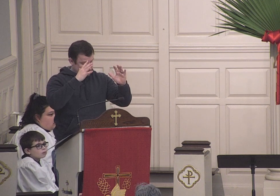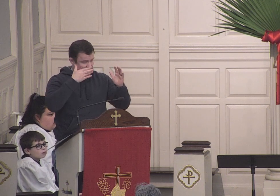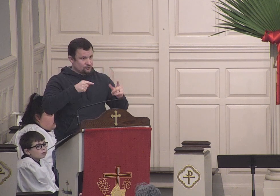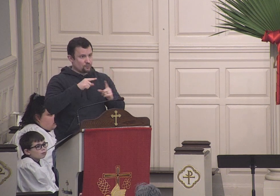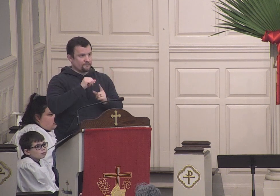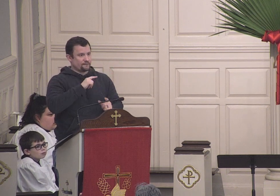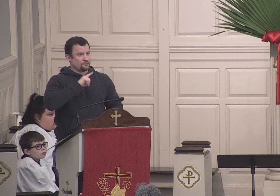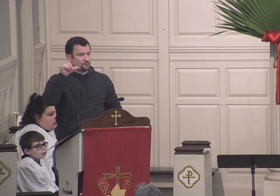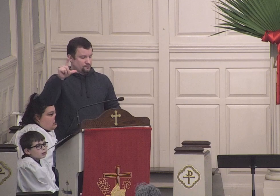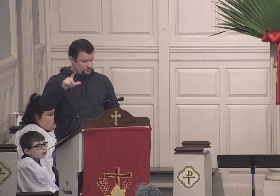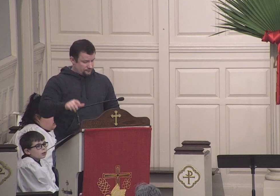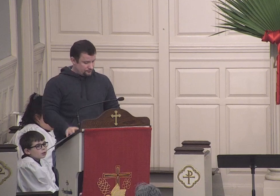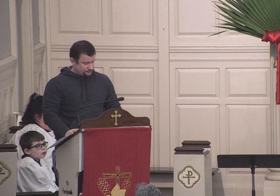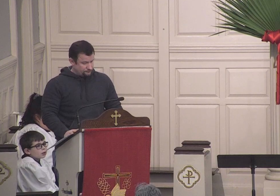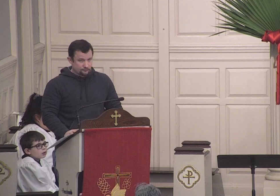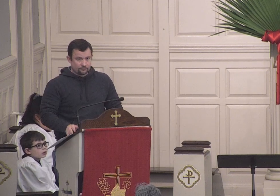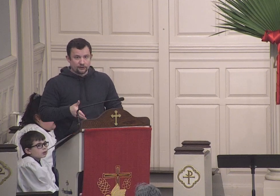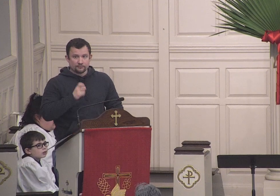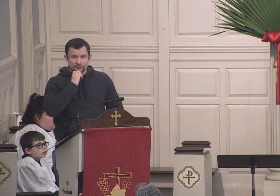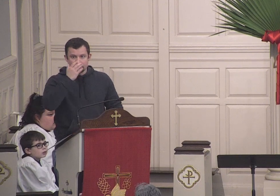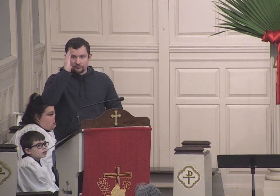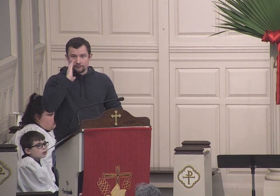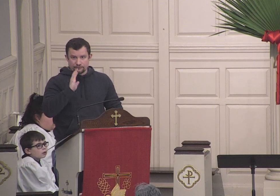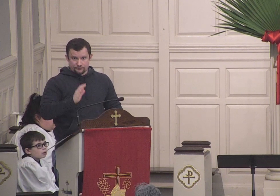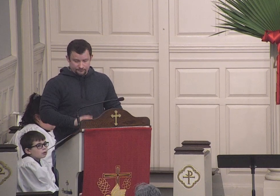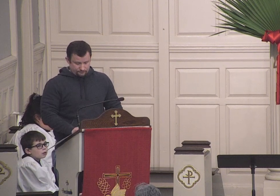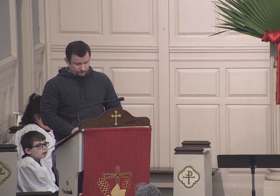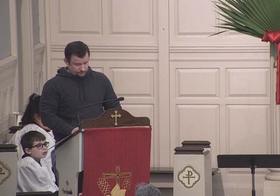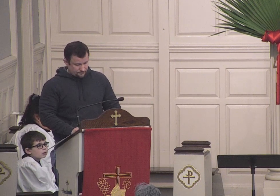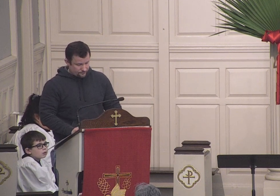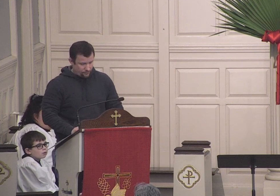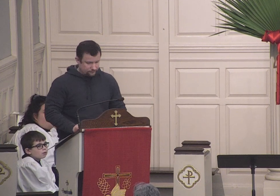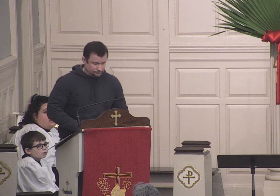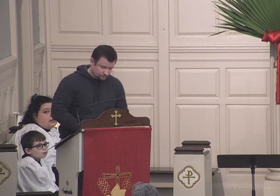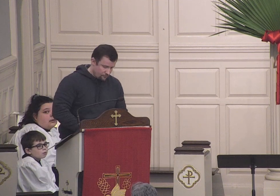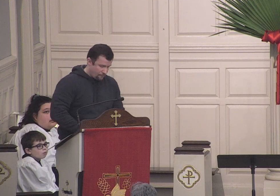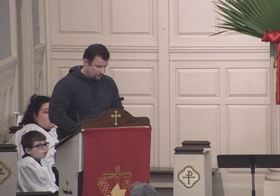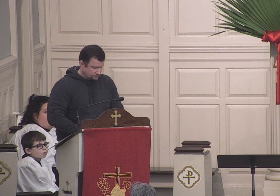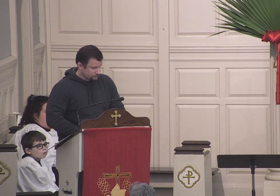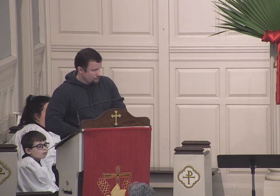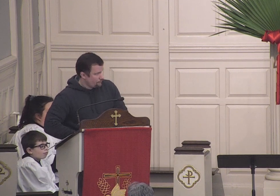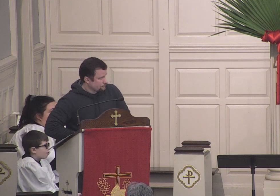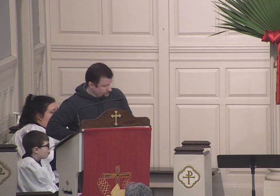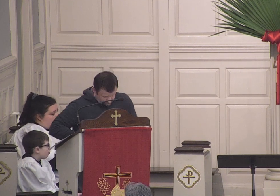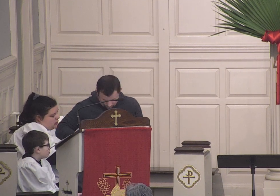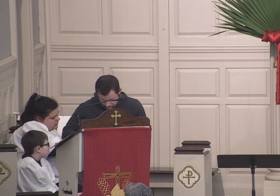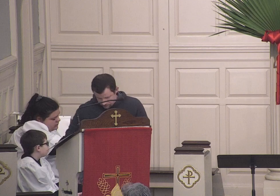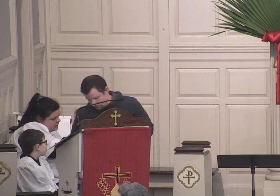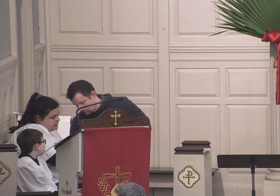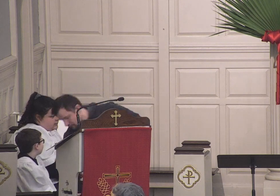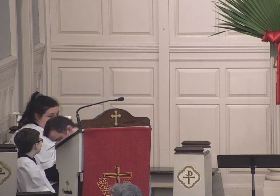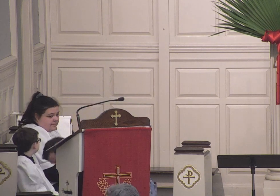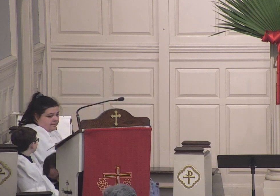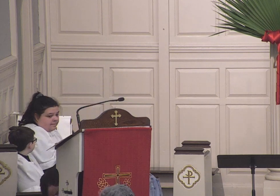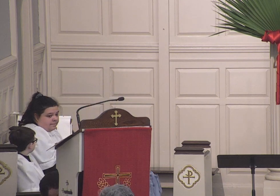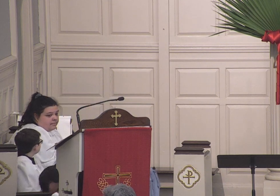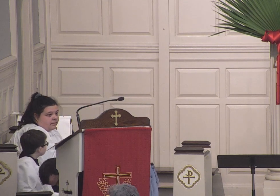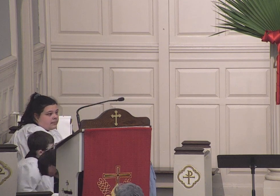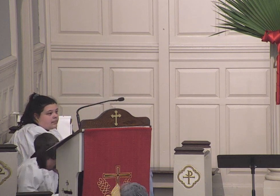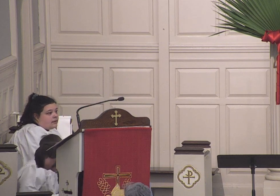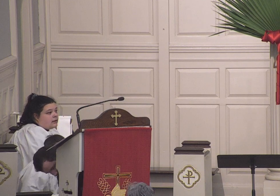Lord, to the glory of God the Father. The word of the Lord. Thanks be to